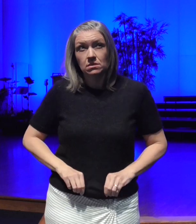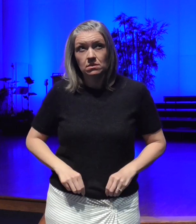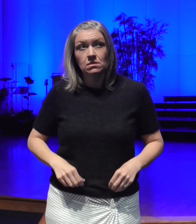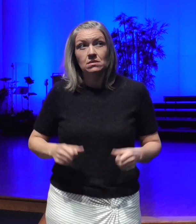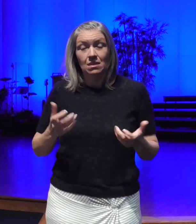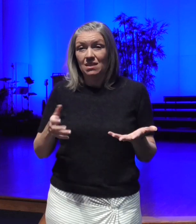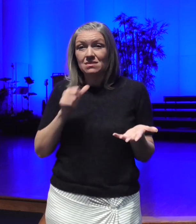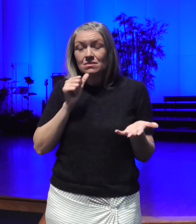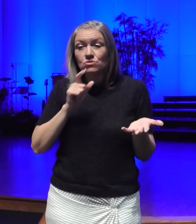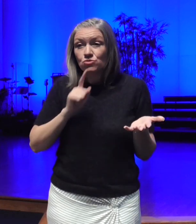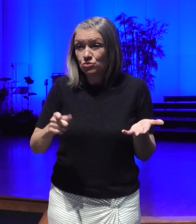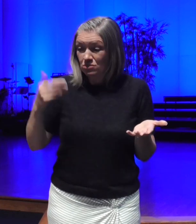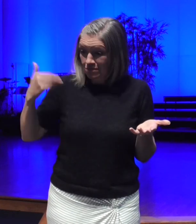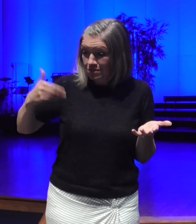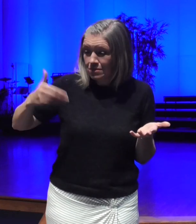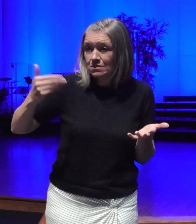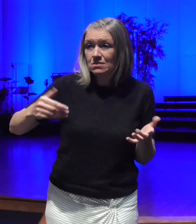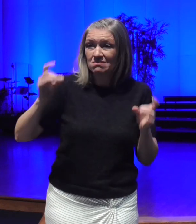not so true, right?